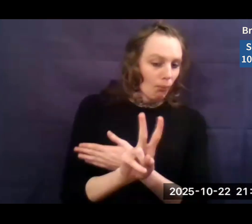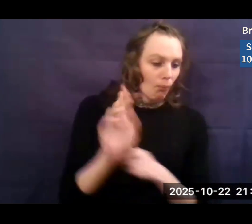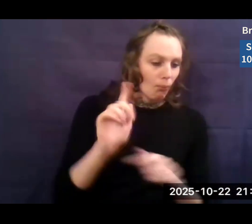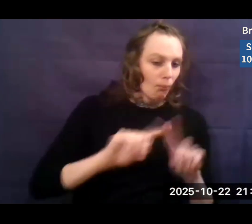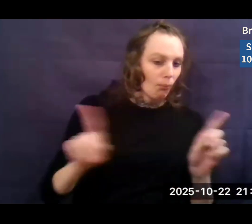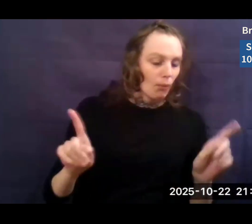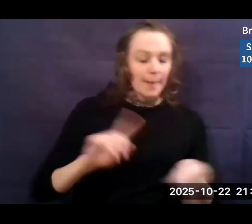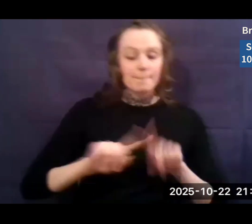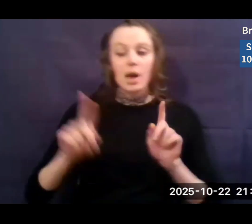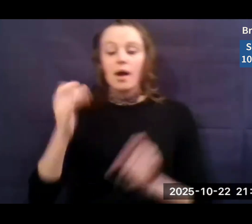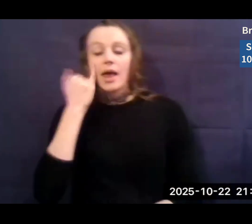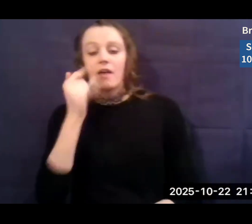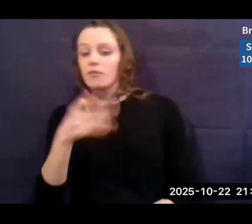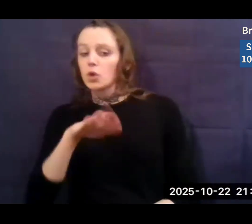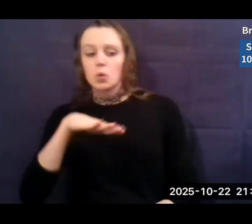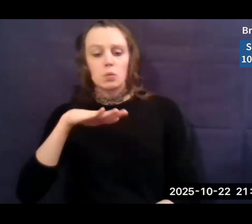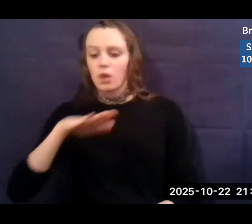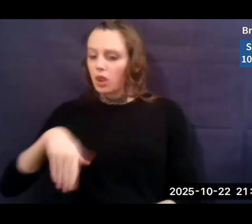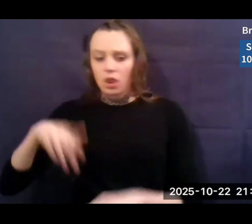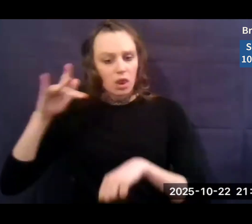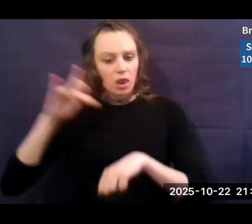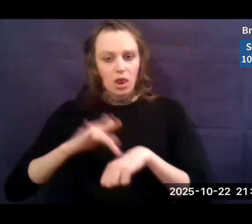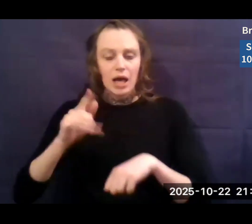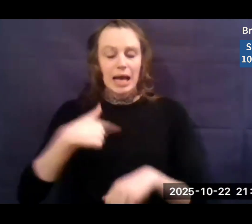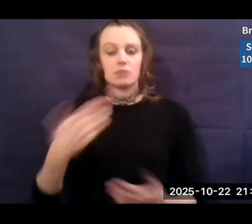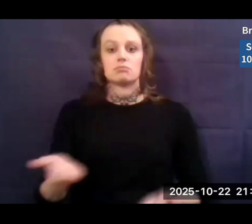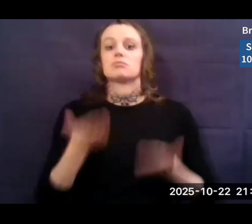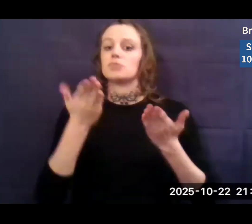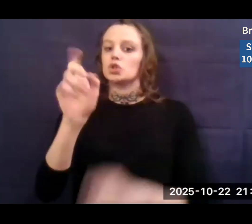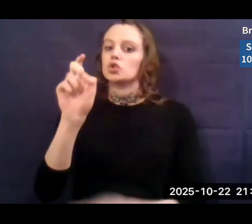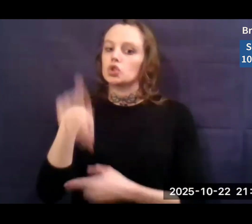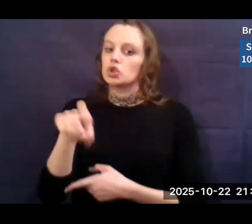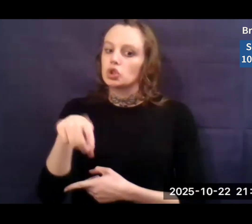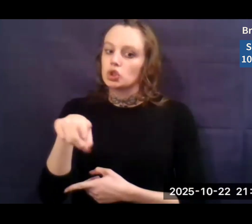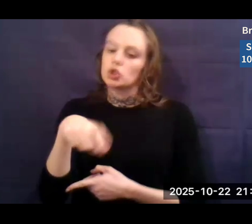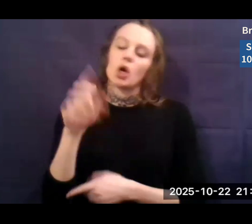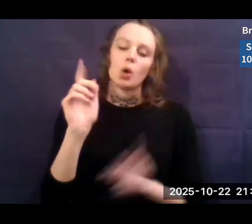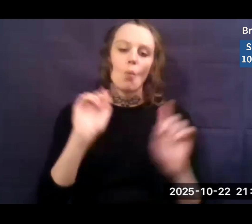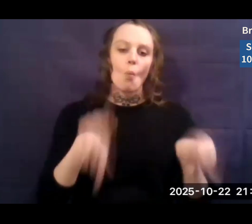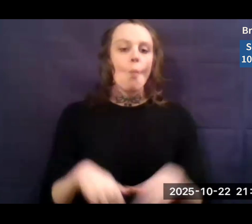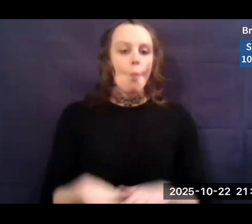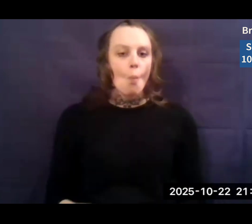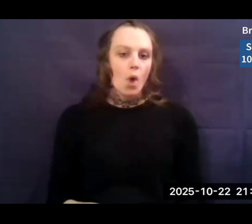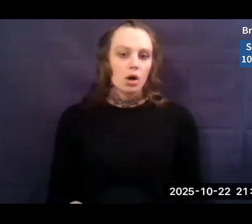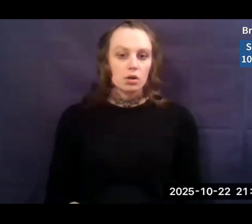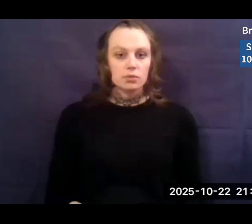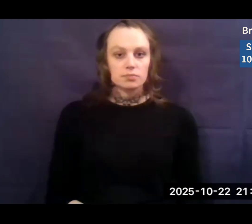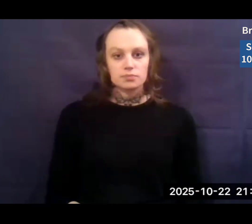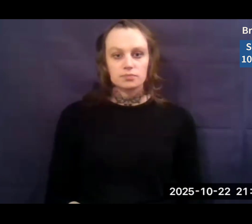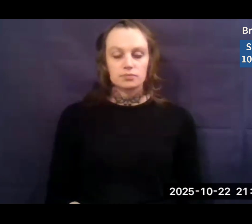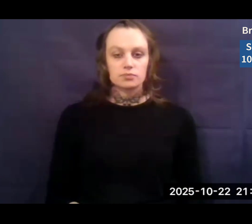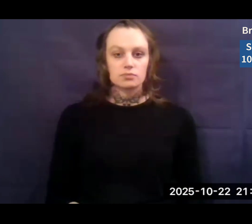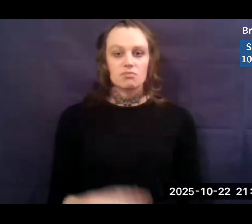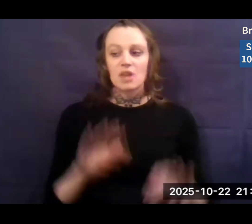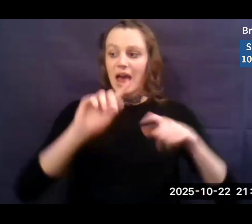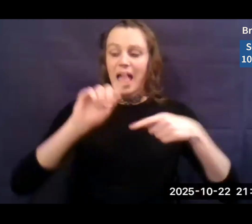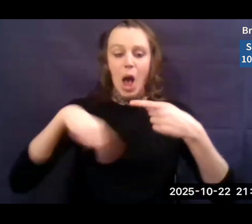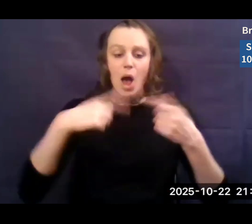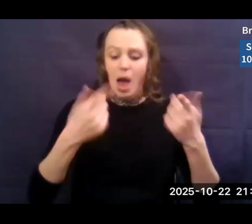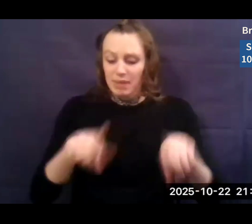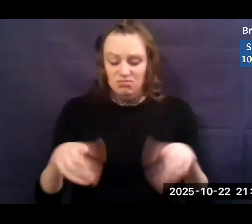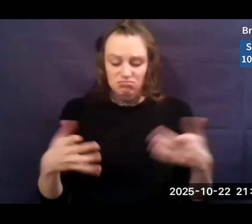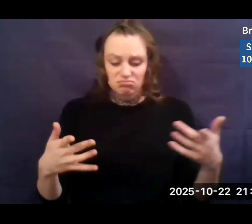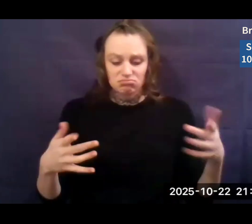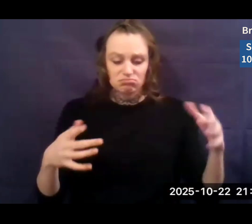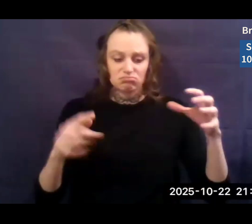if you've never been, I highly recommend it. And there are YPOC conferences that happen um all over the world, really, but